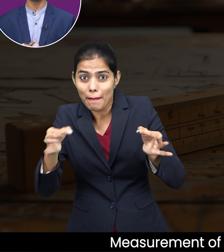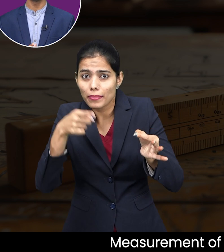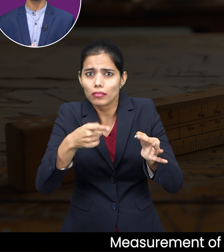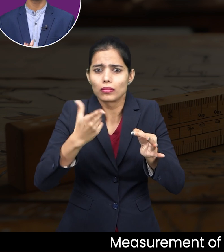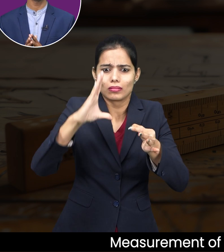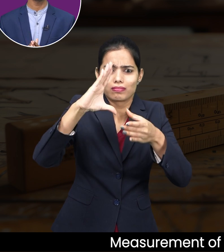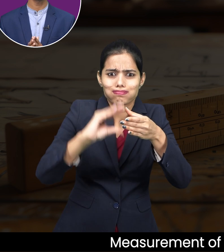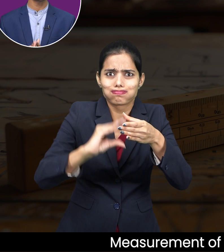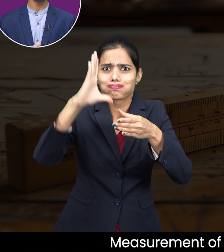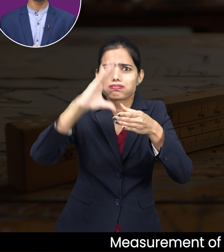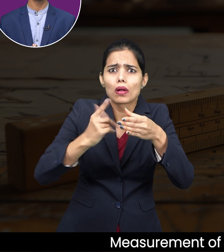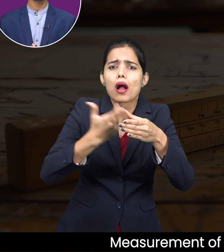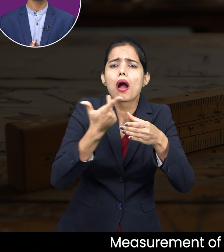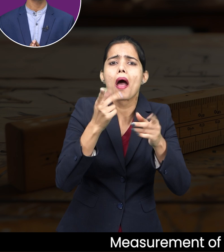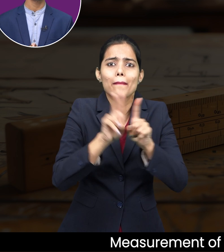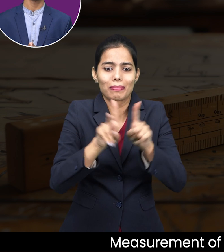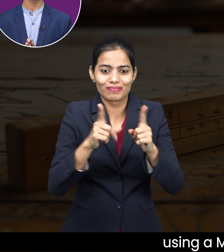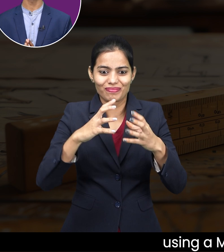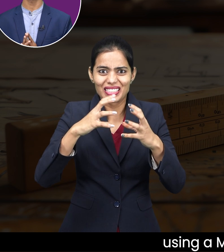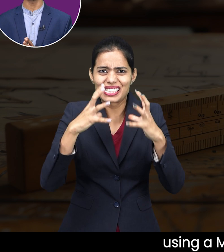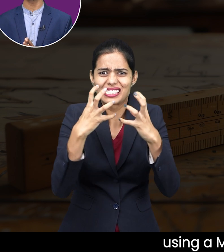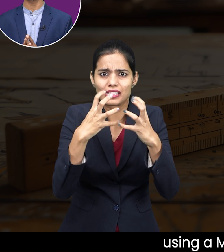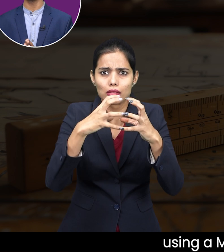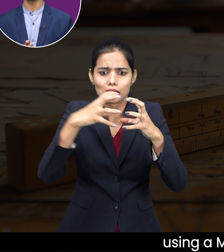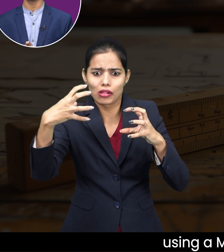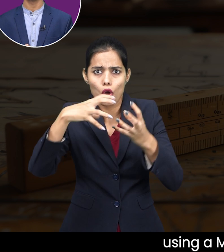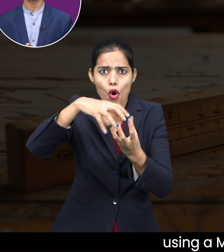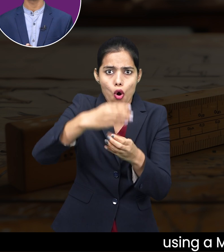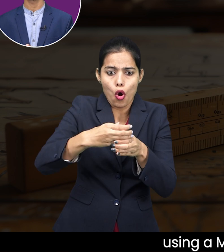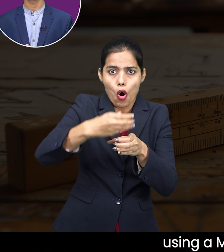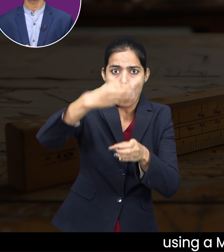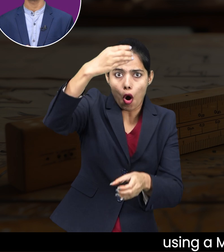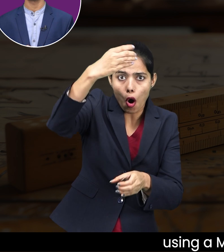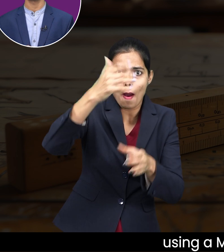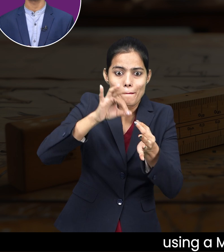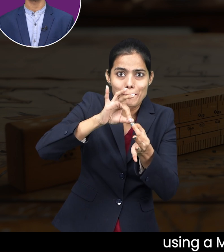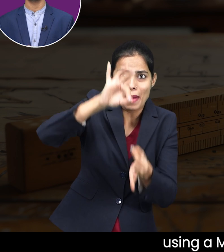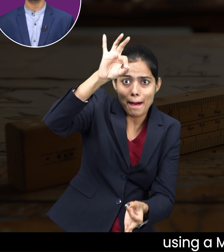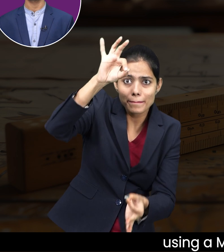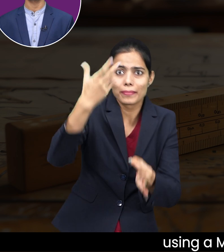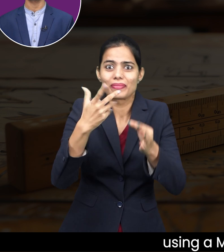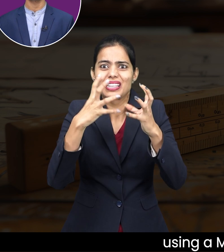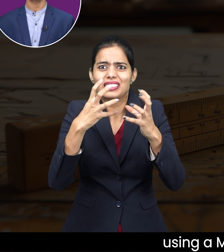Measurement of volume of irregular solids using a measuring cylinder.